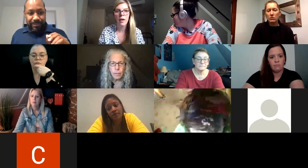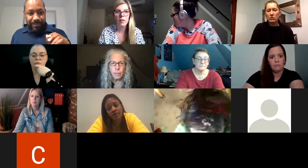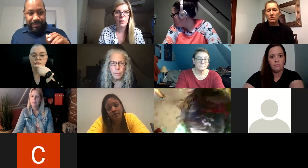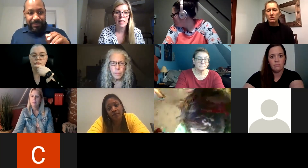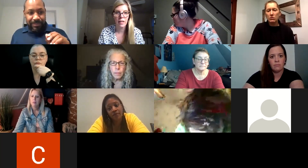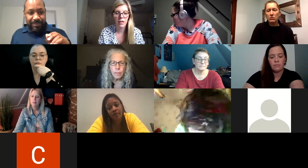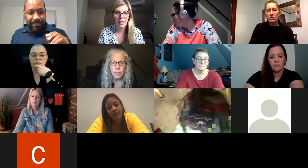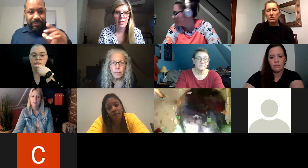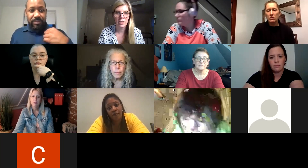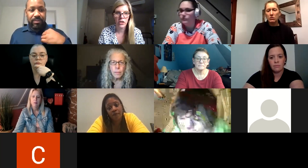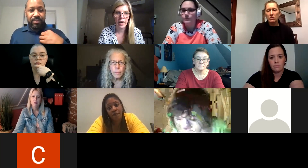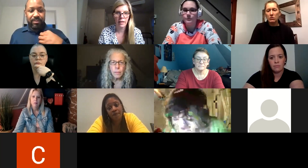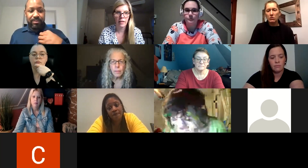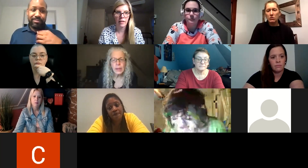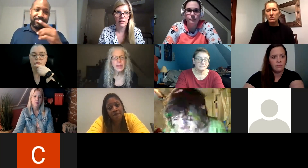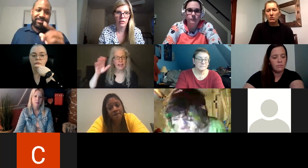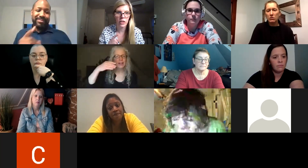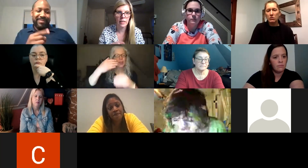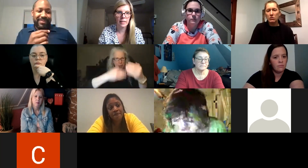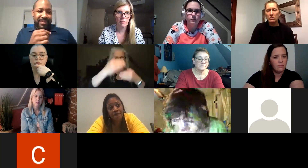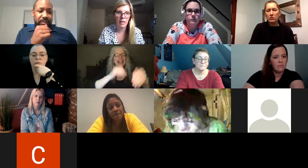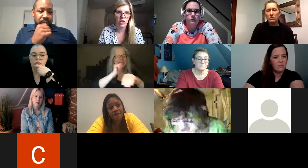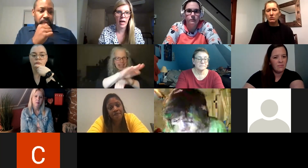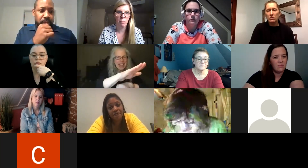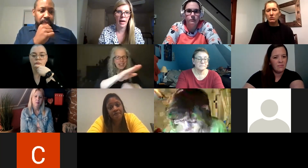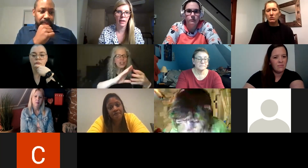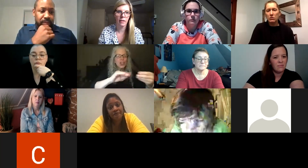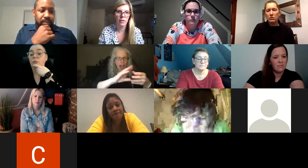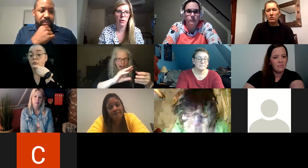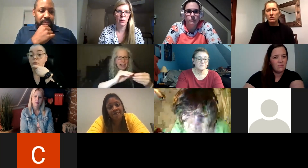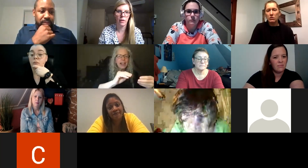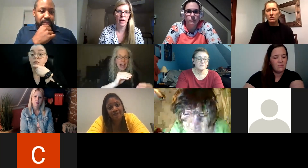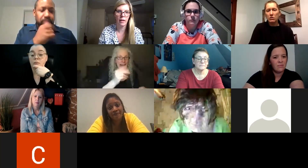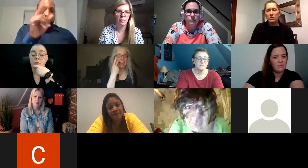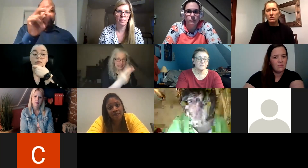I also sent her a chat and she did send me a chat back. So